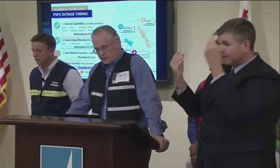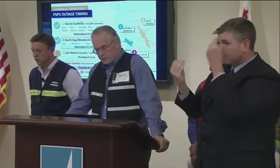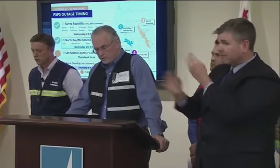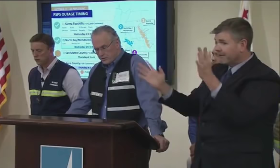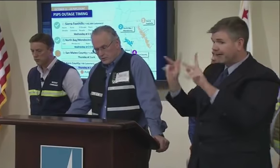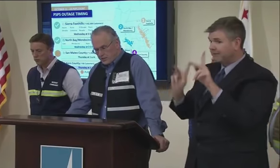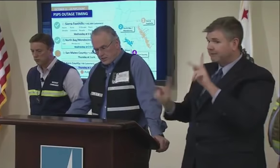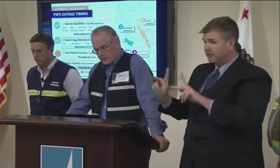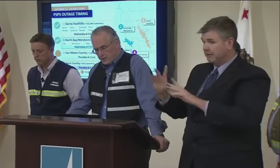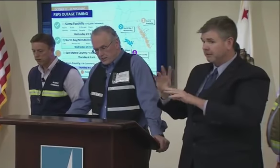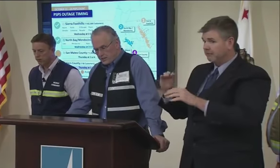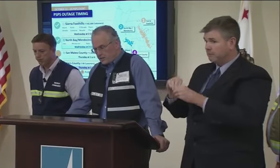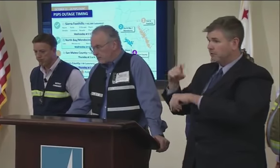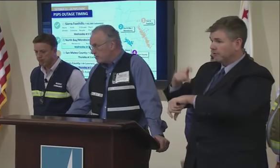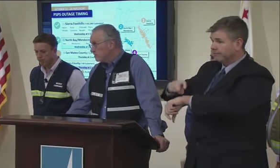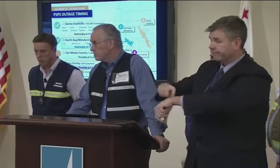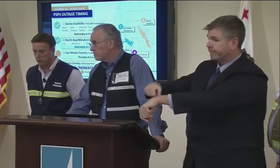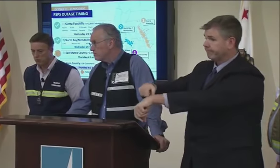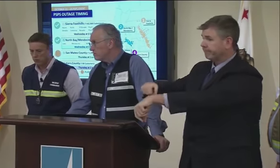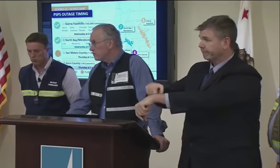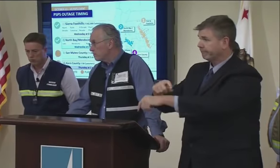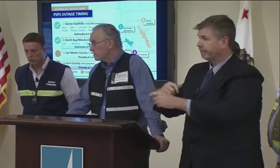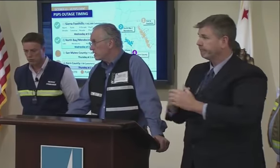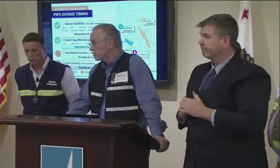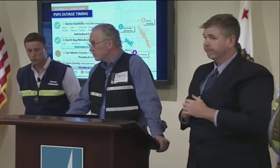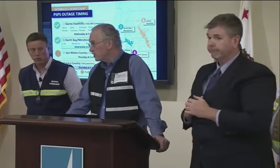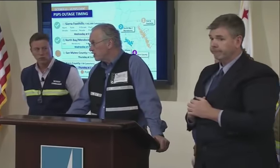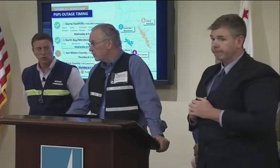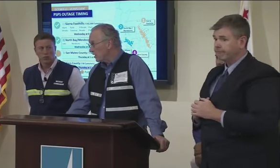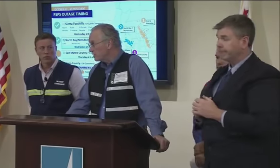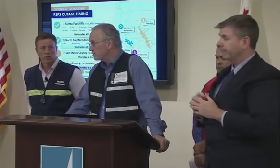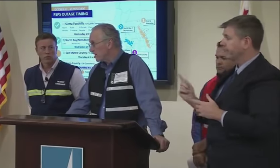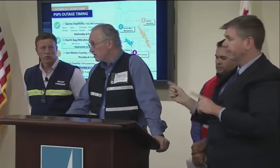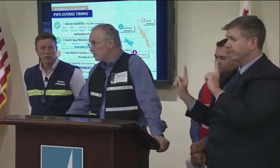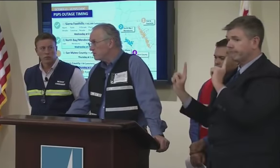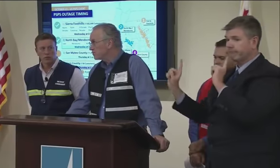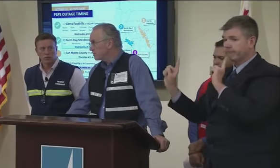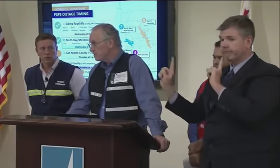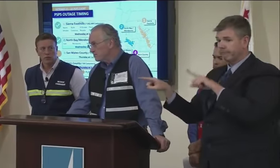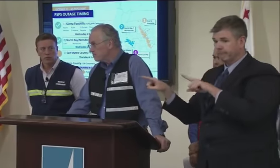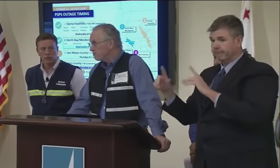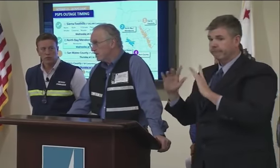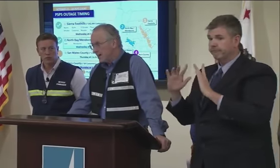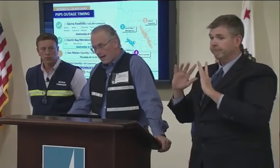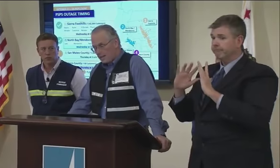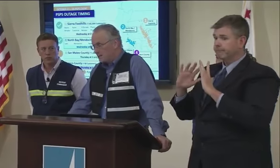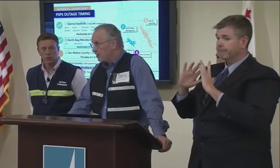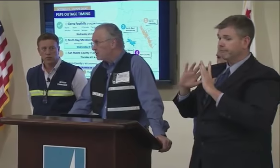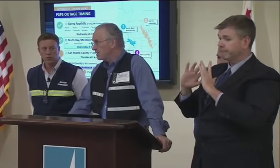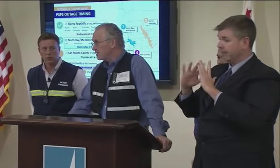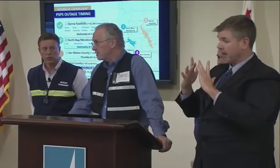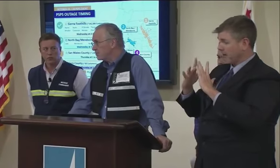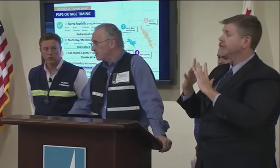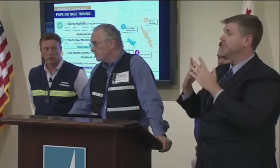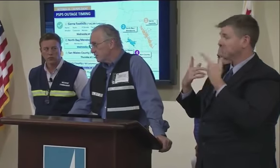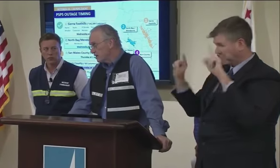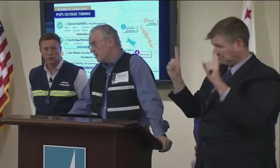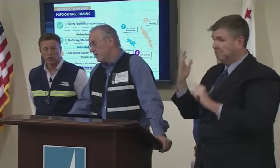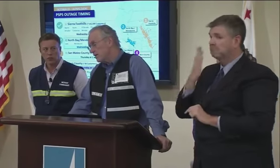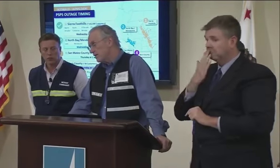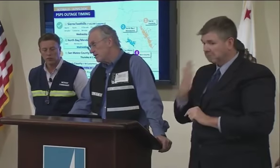So I think the simplest way to say this is the website is working well, stable, and we're handling all the